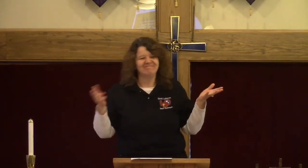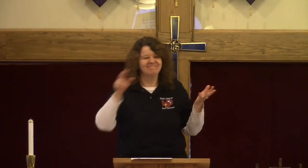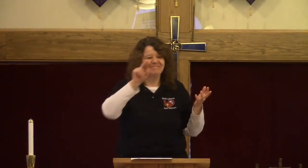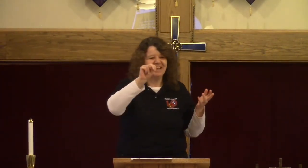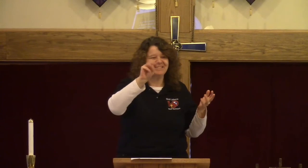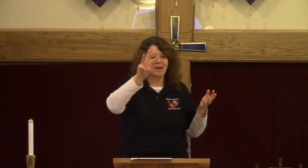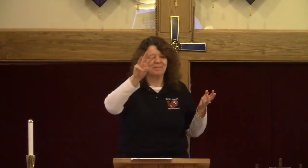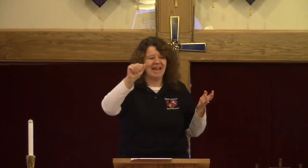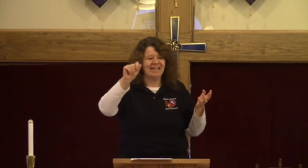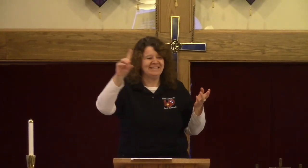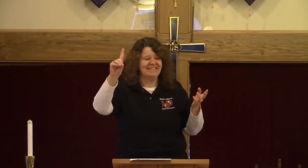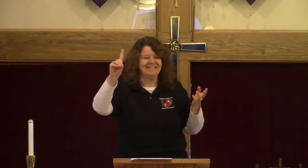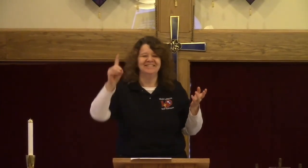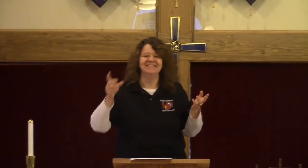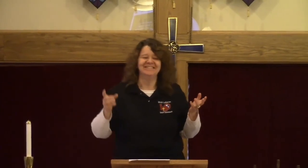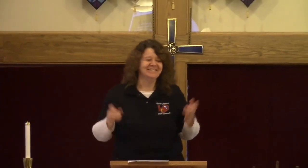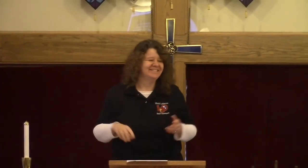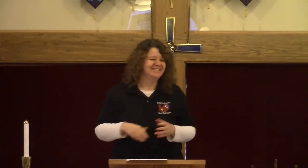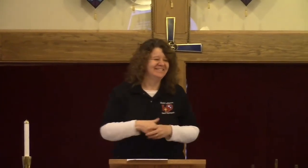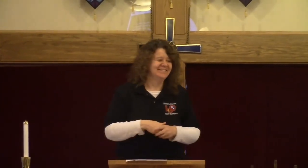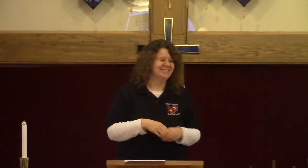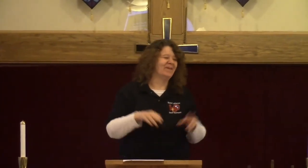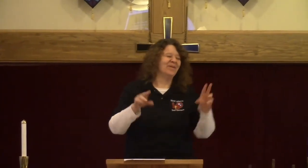I'll have you know my name, you know.